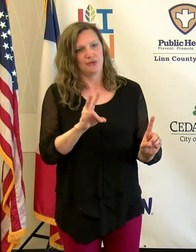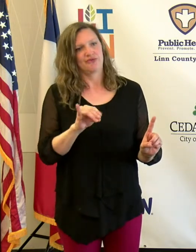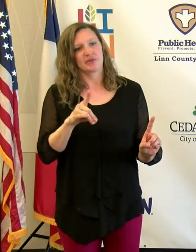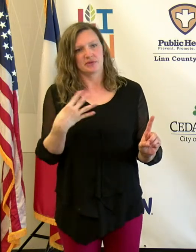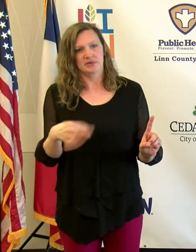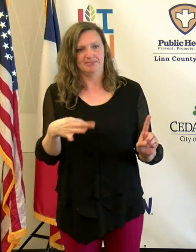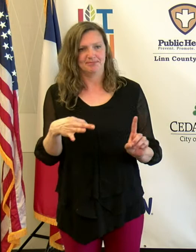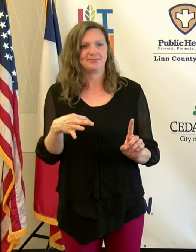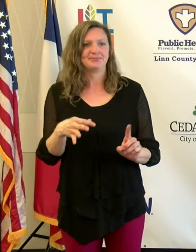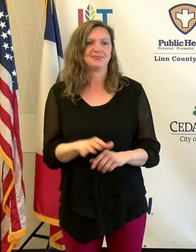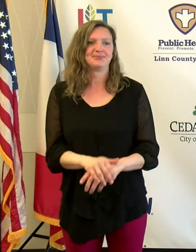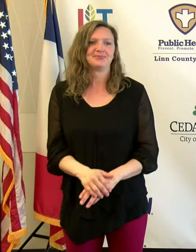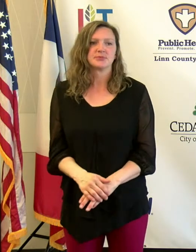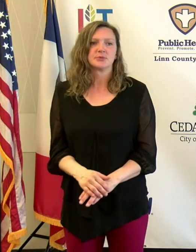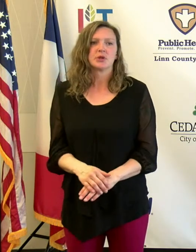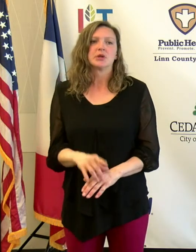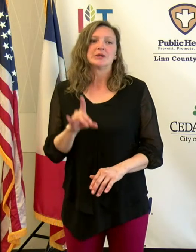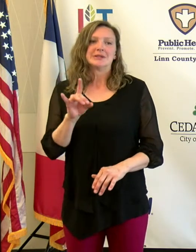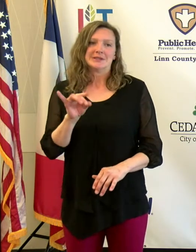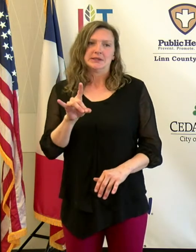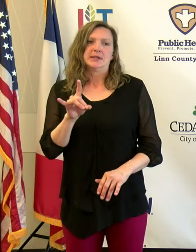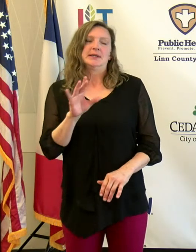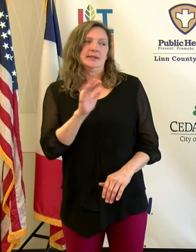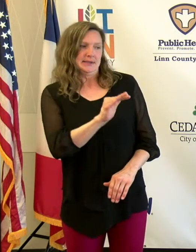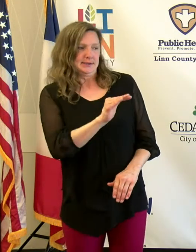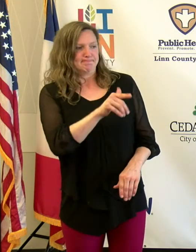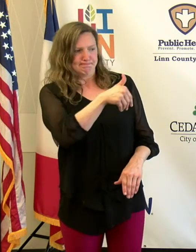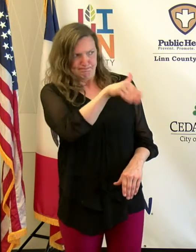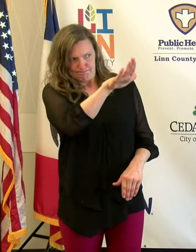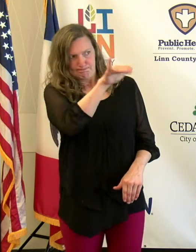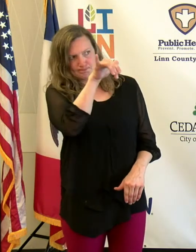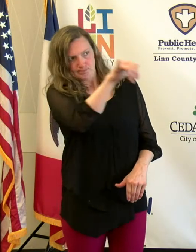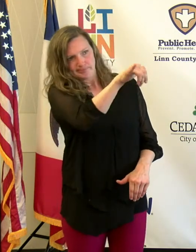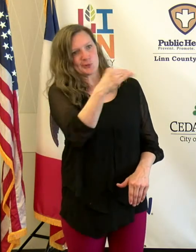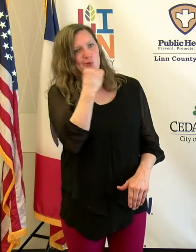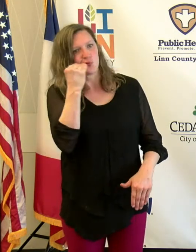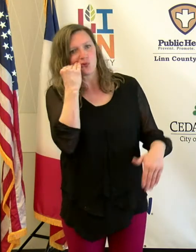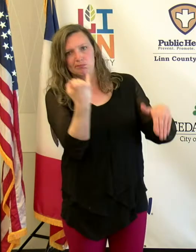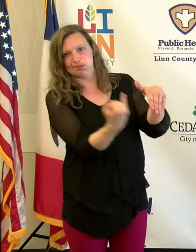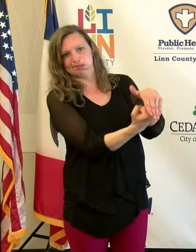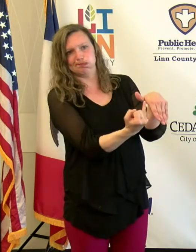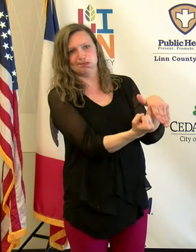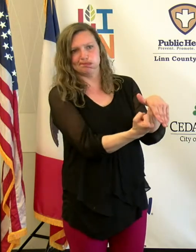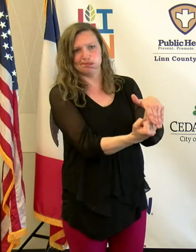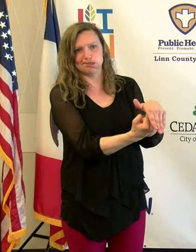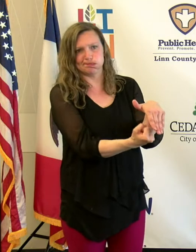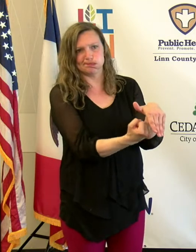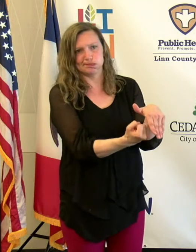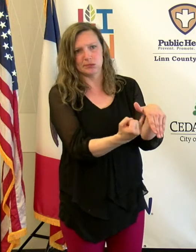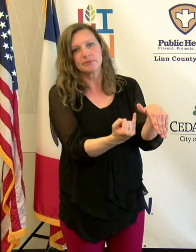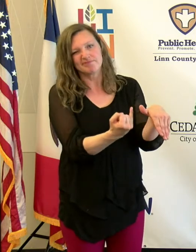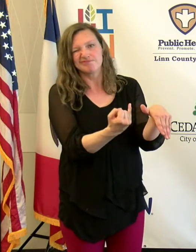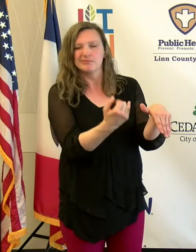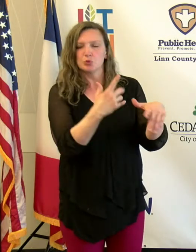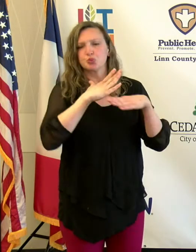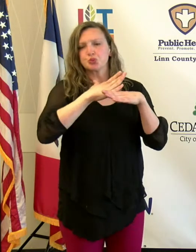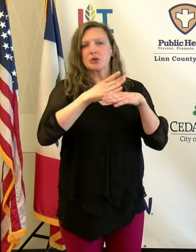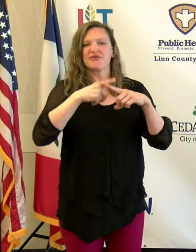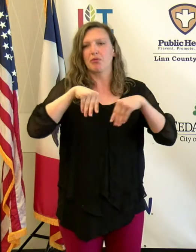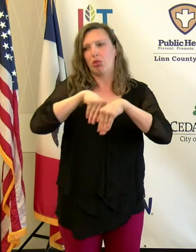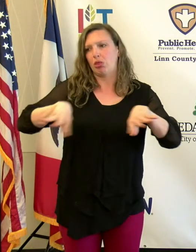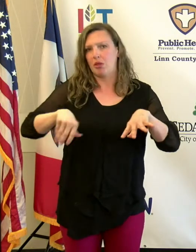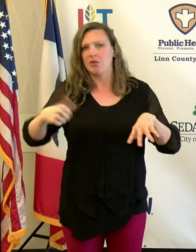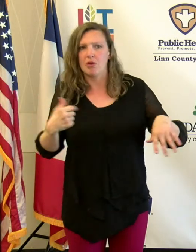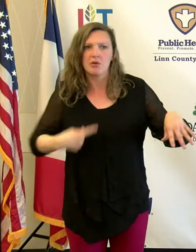in self-isolation until he meets the IDPH guidelines for returning to work. At the time that he became symptomatic,